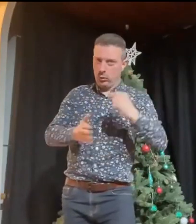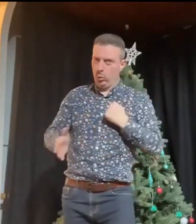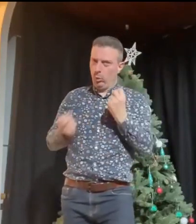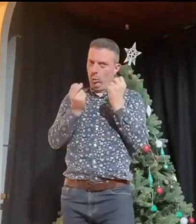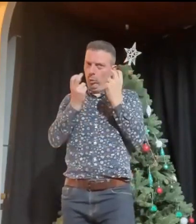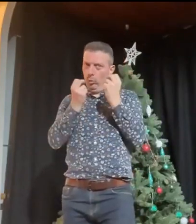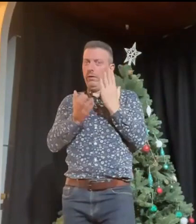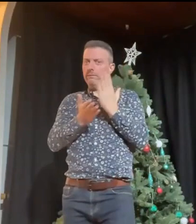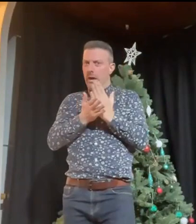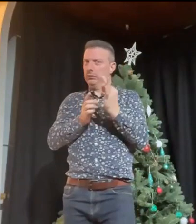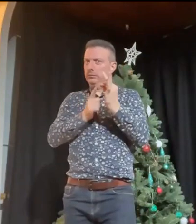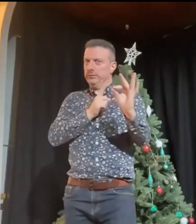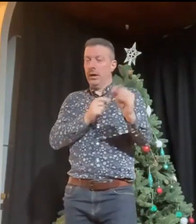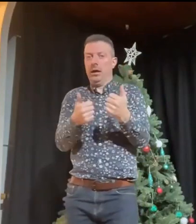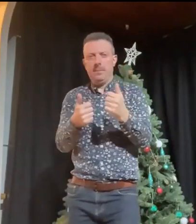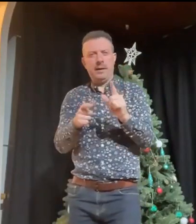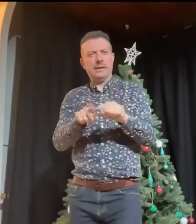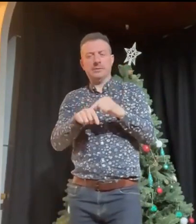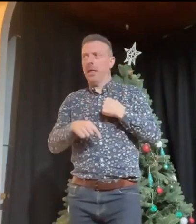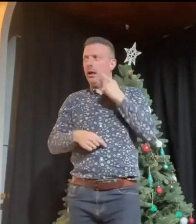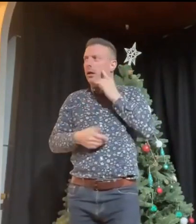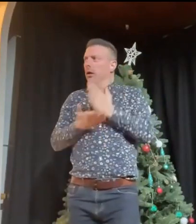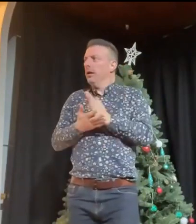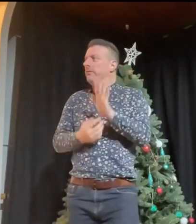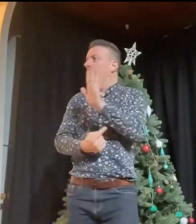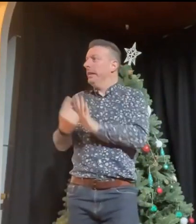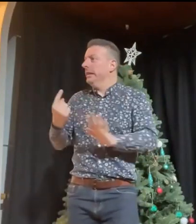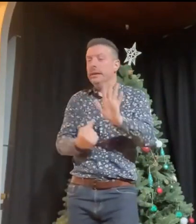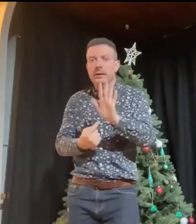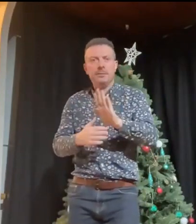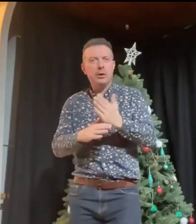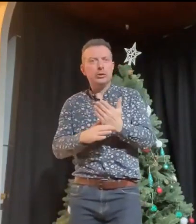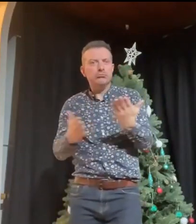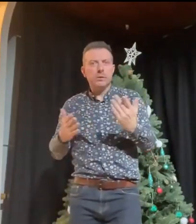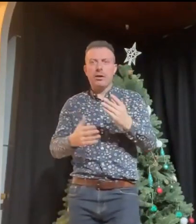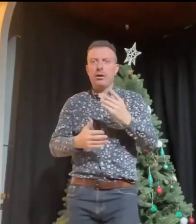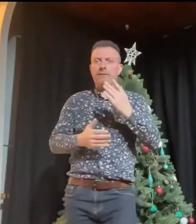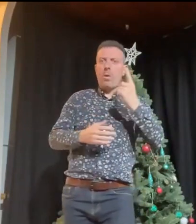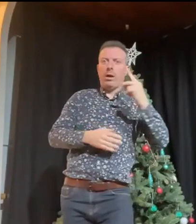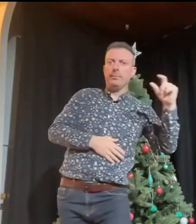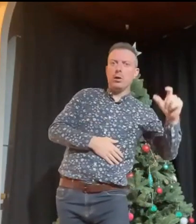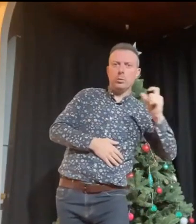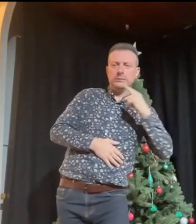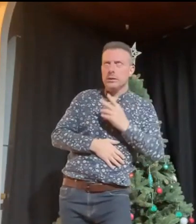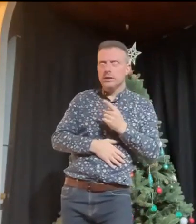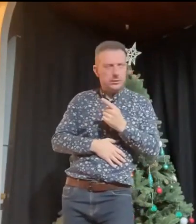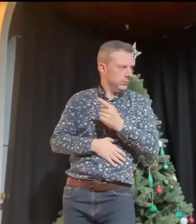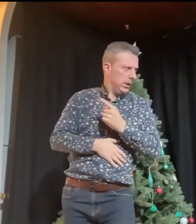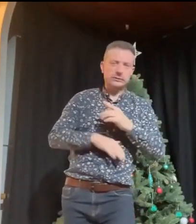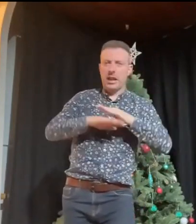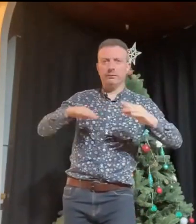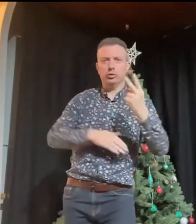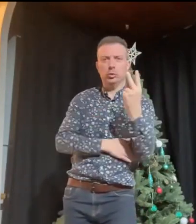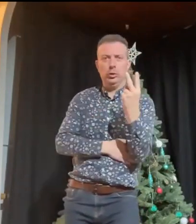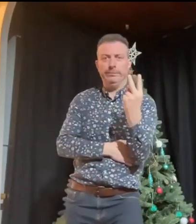in nurseries. You know, that was underlined and that caught my eye. I think that's a really specific one, because in terms of, you